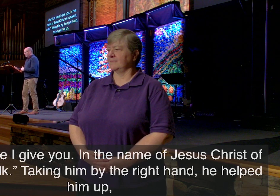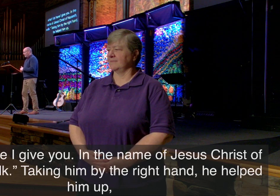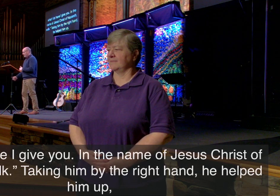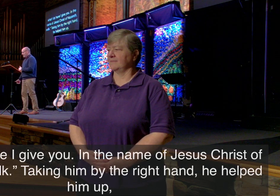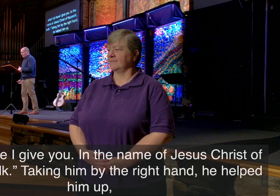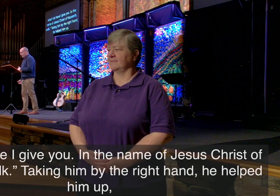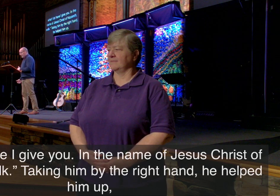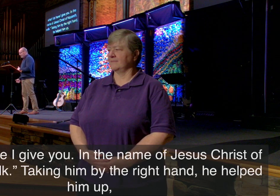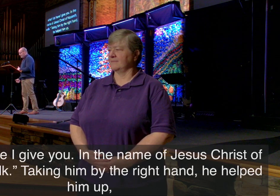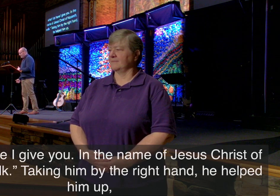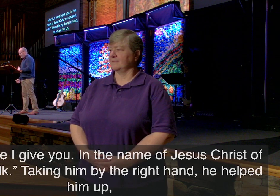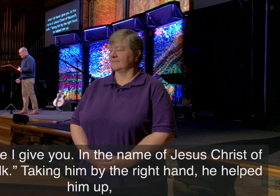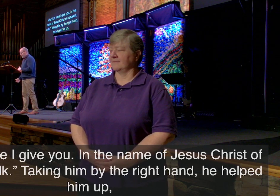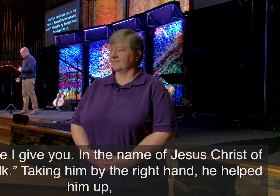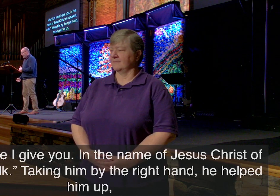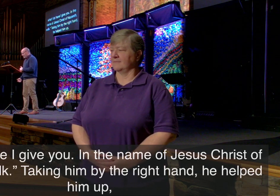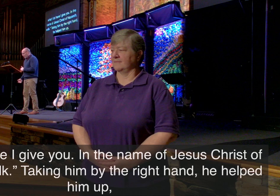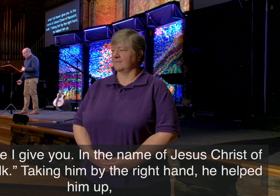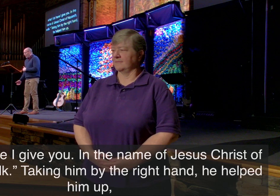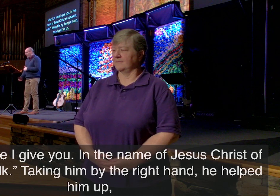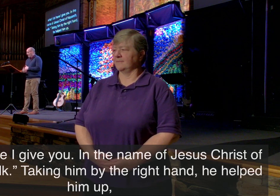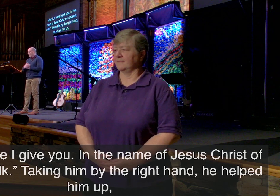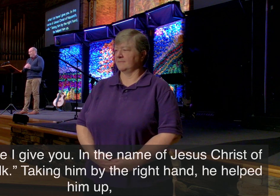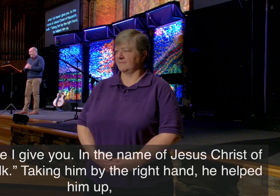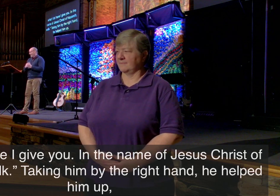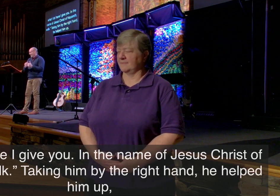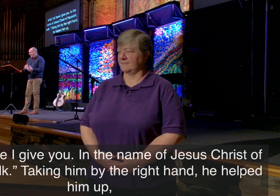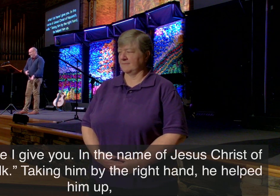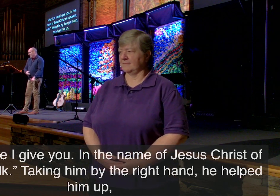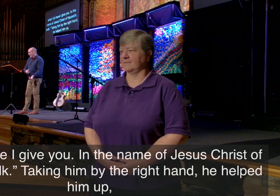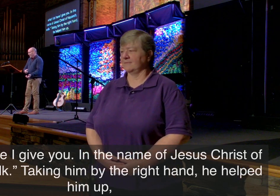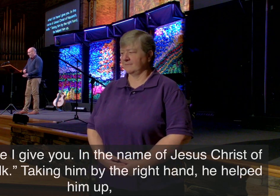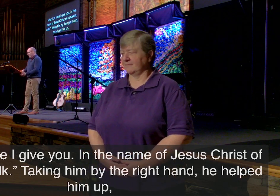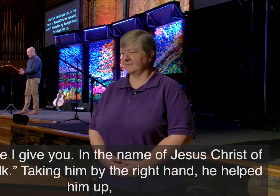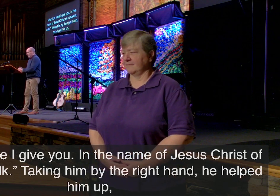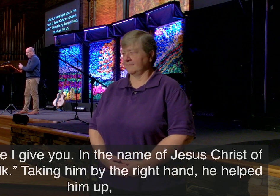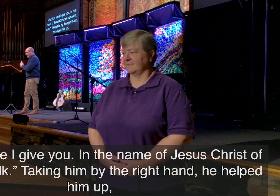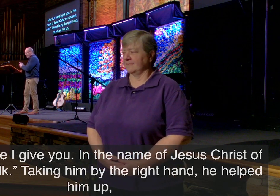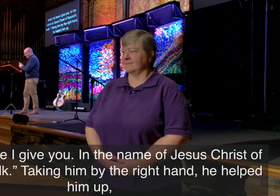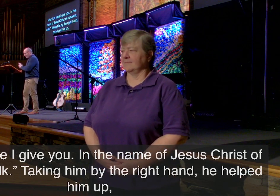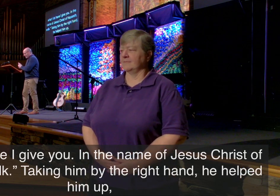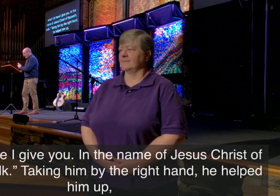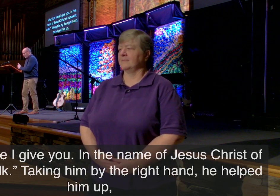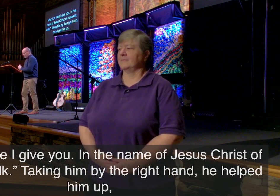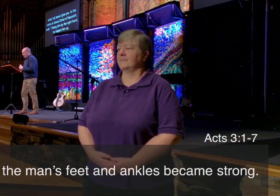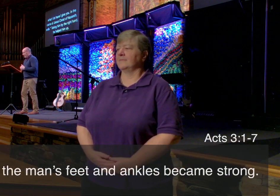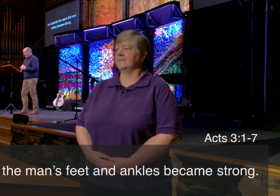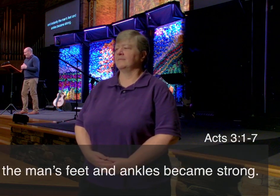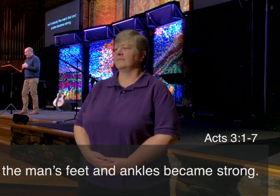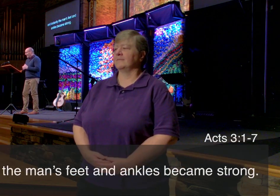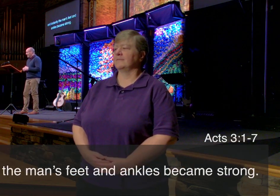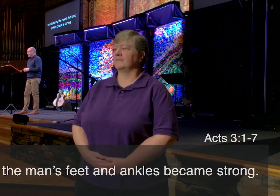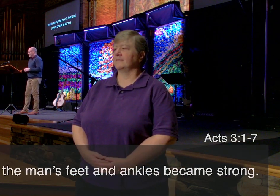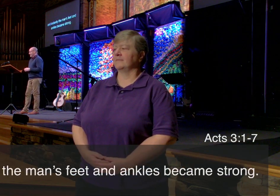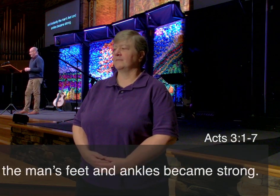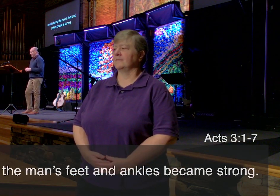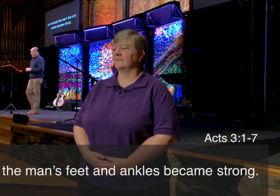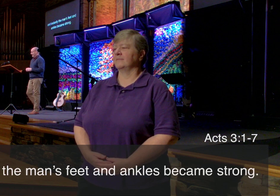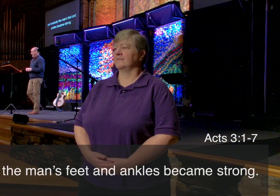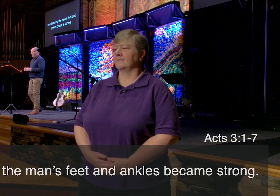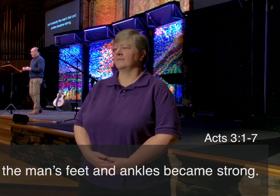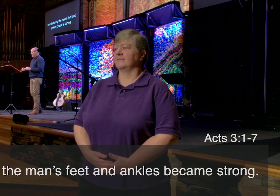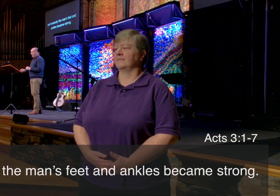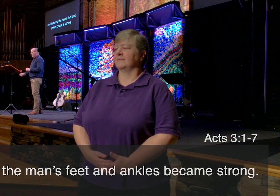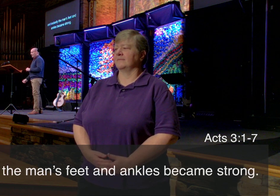you. In the name of Jesus Christ of Nazareth, walk." Taking him by the right hand, he helped him up,